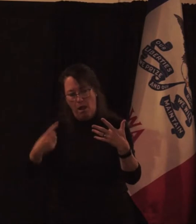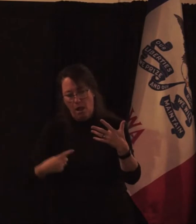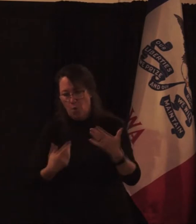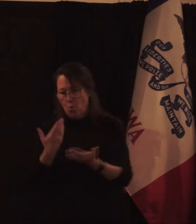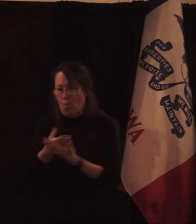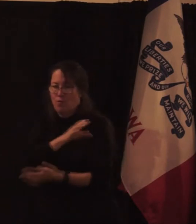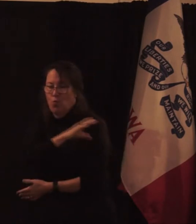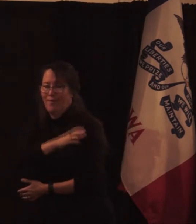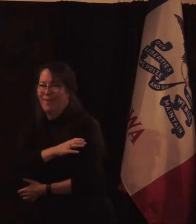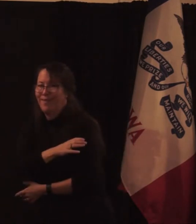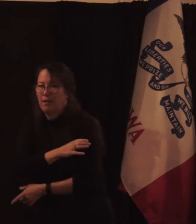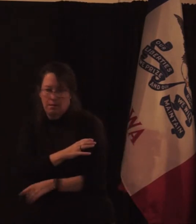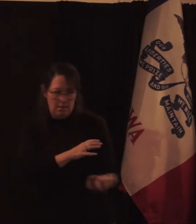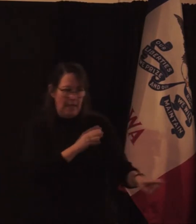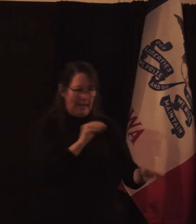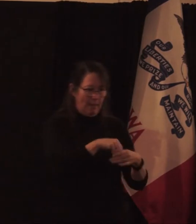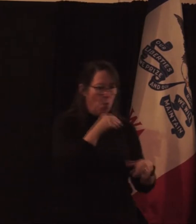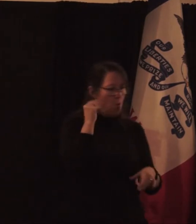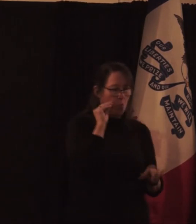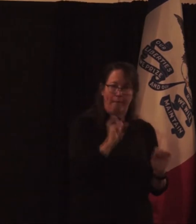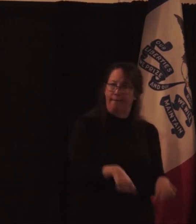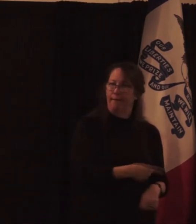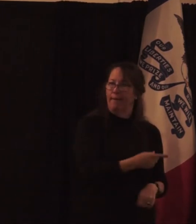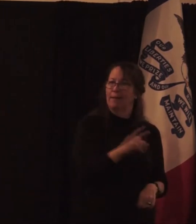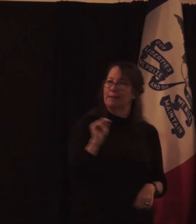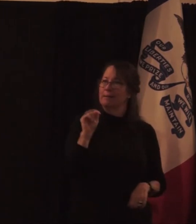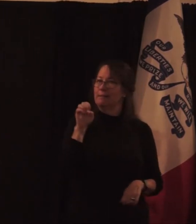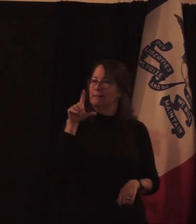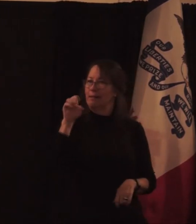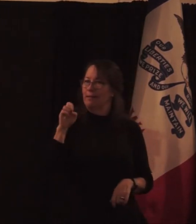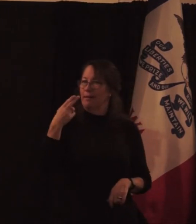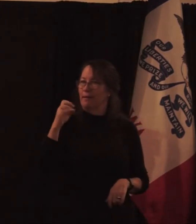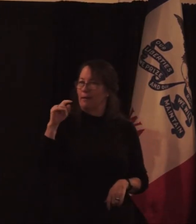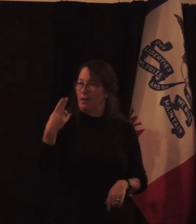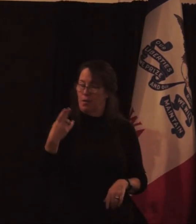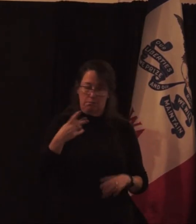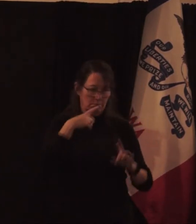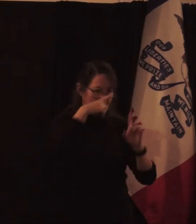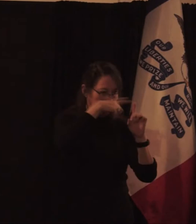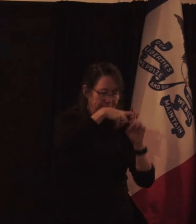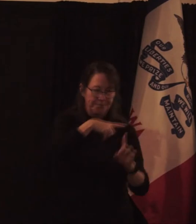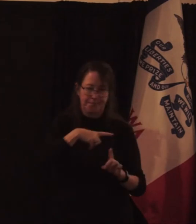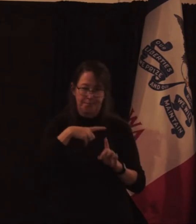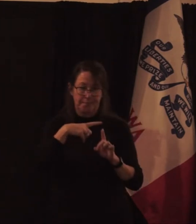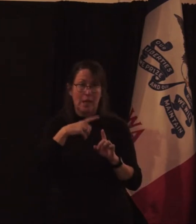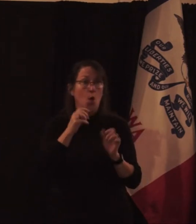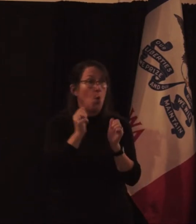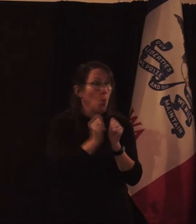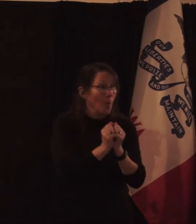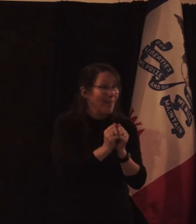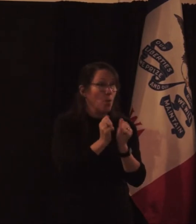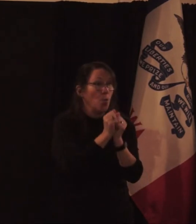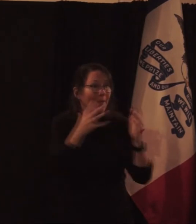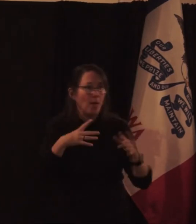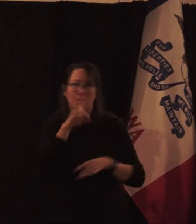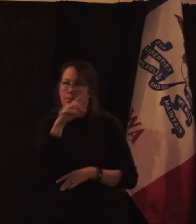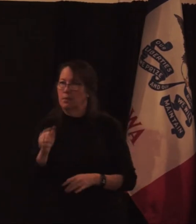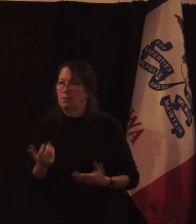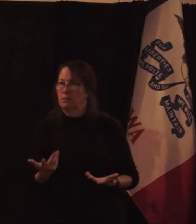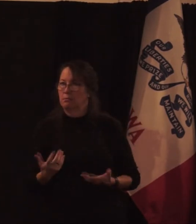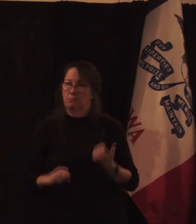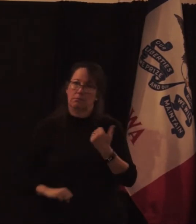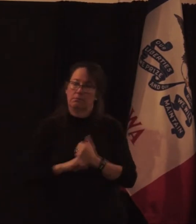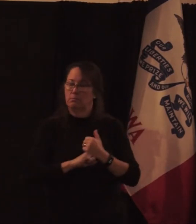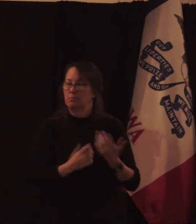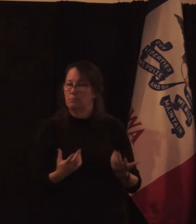to the clinic. So to me, telehealth is not only good for people without disabilities, it is